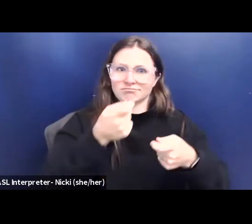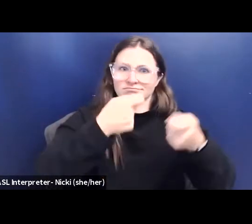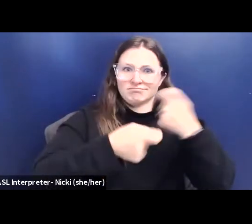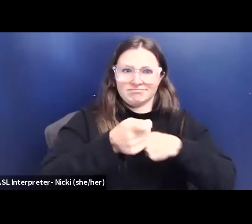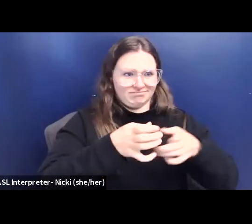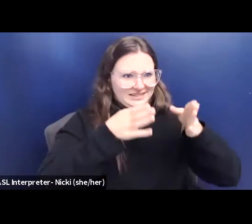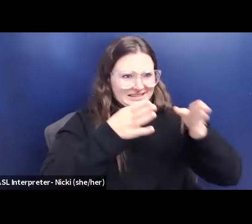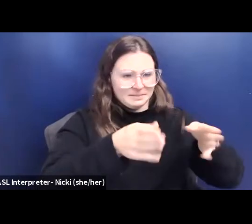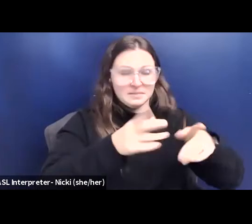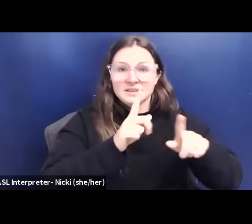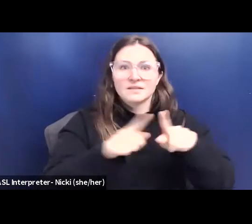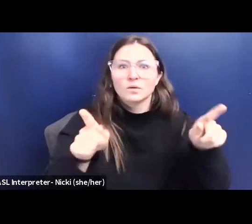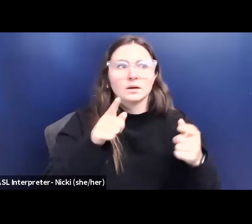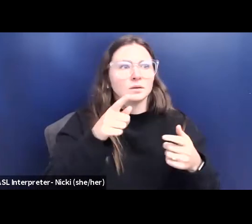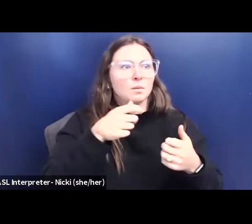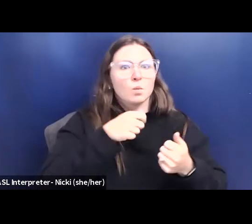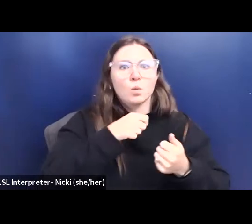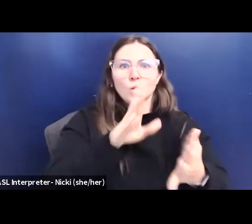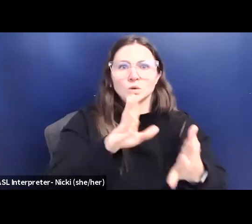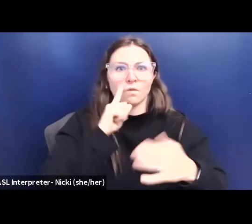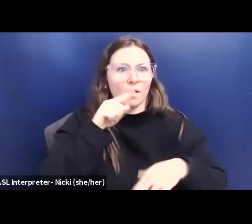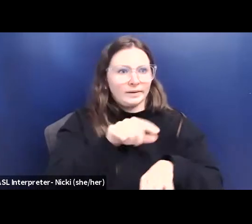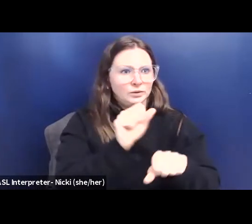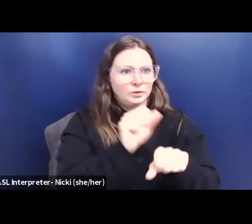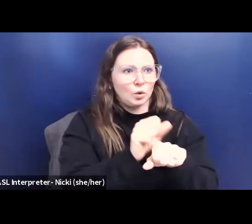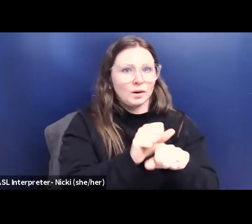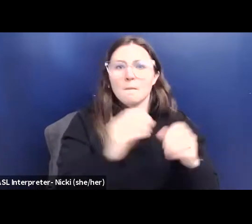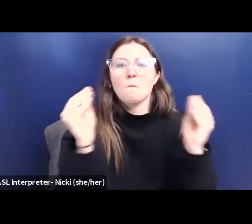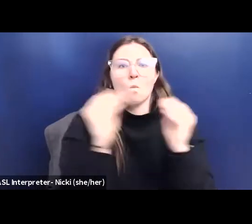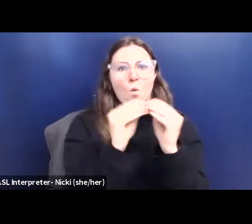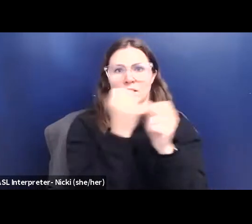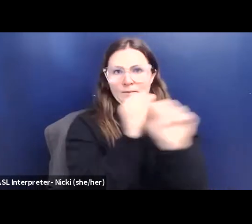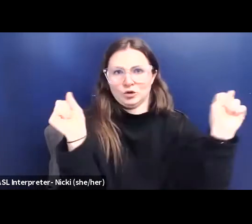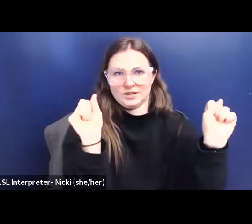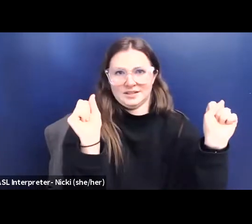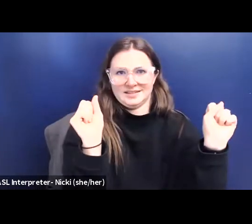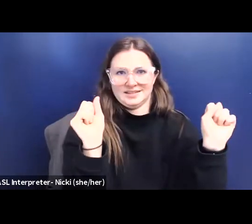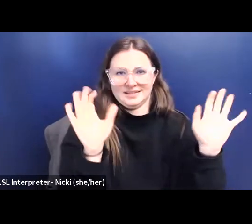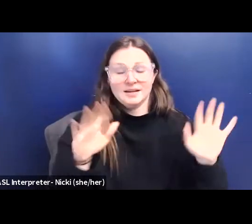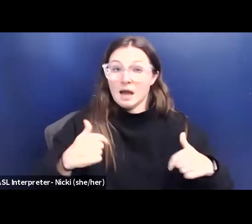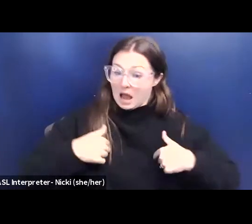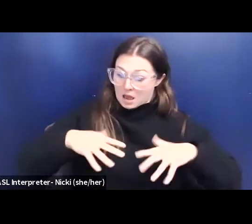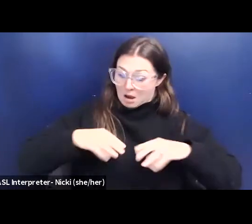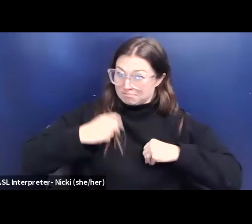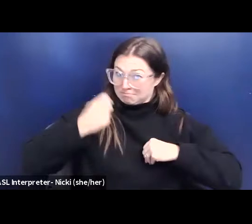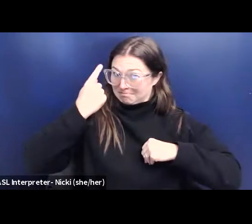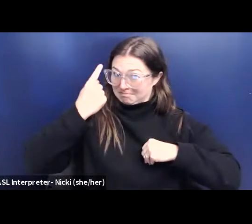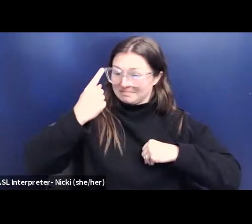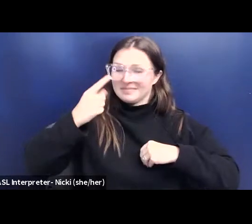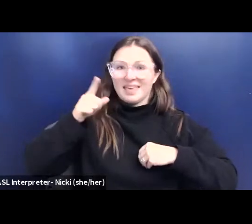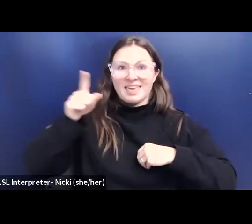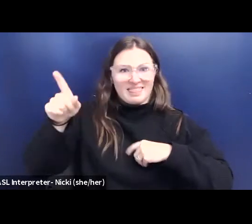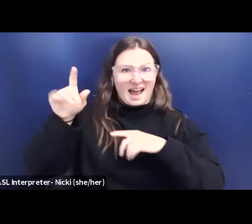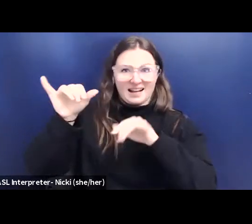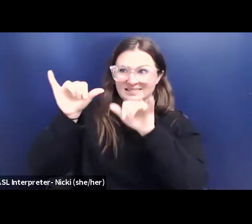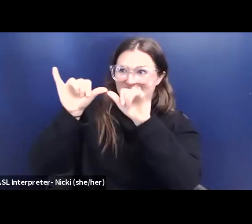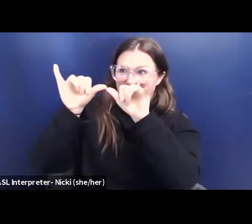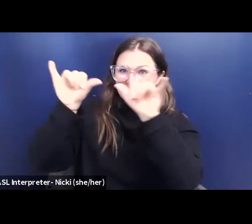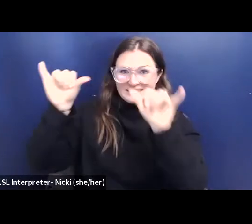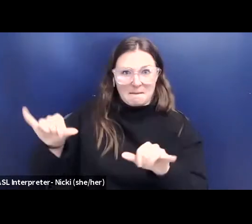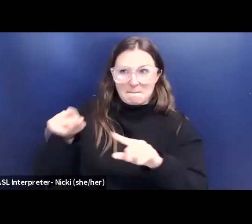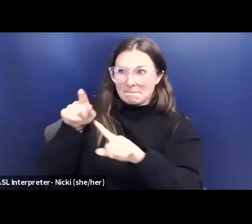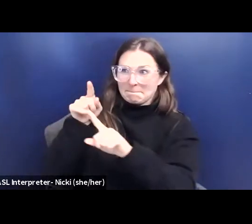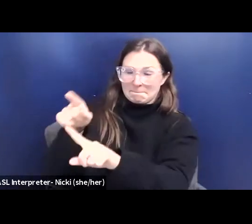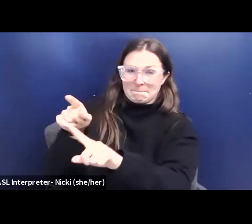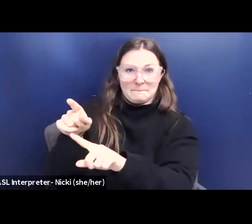work that are more liberatory, right? Also owning and understanding that the nonprofit industrial complex is also a system that is rooted